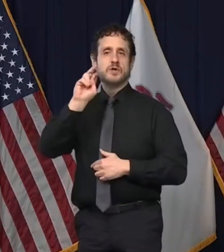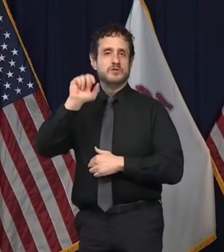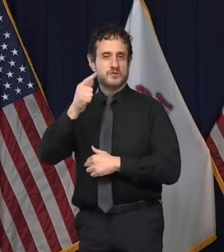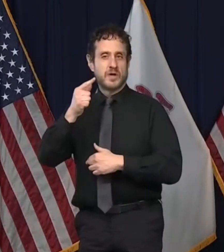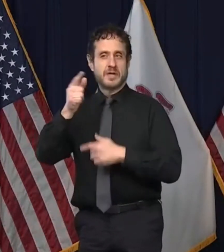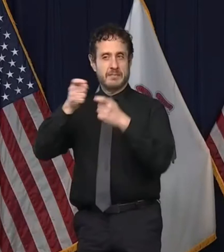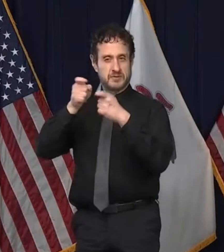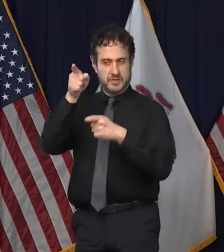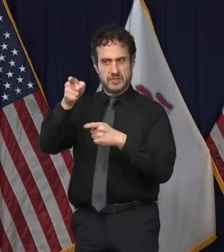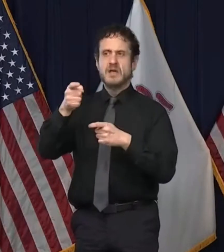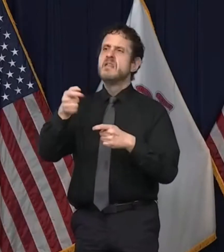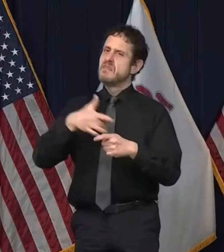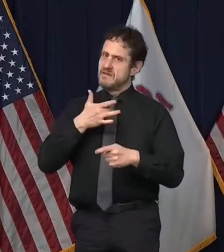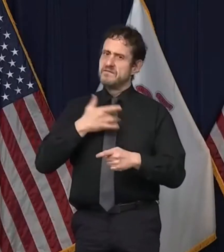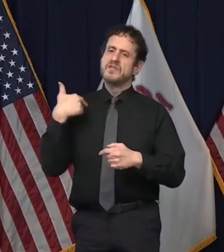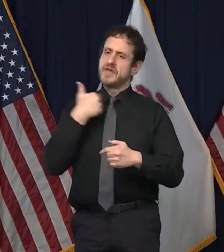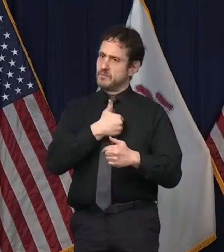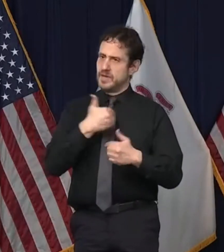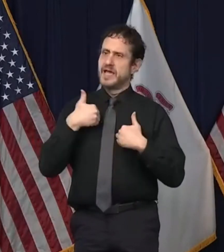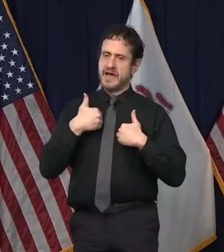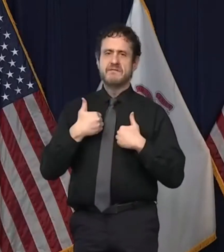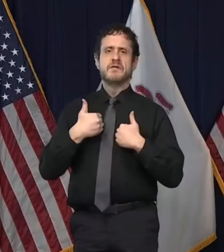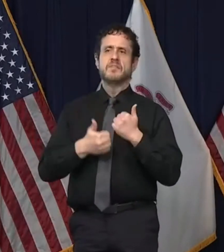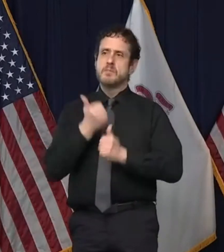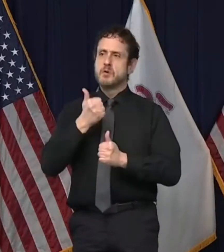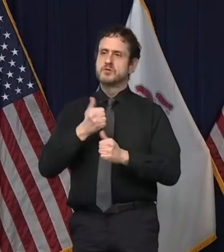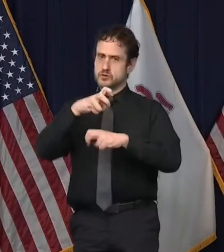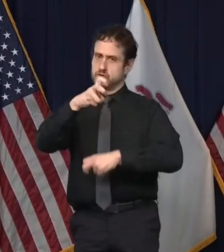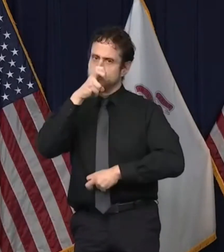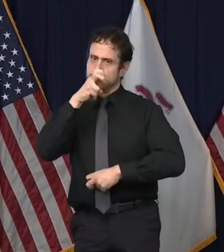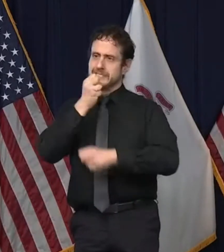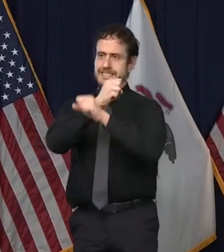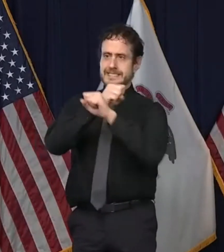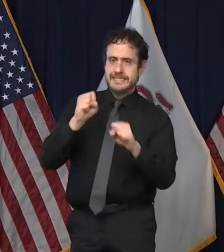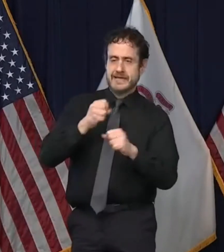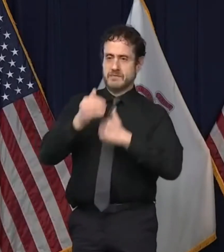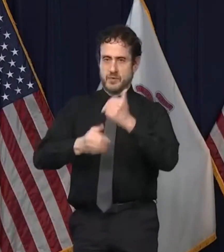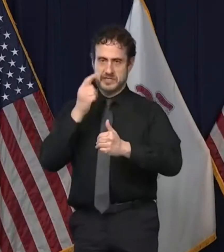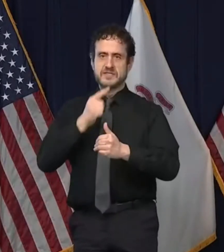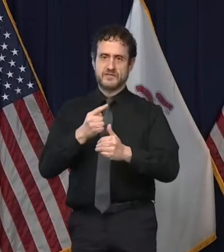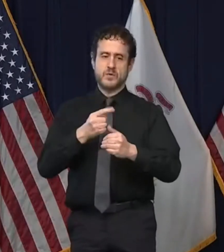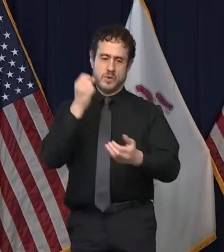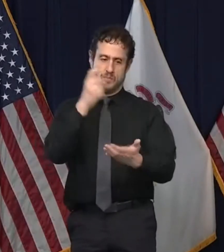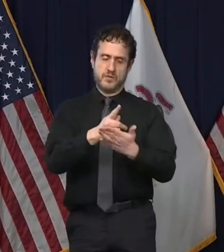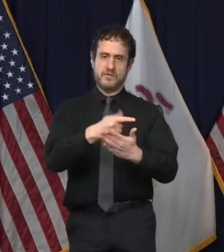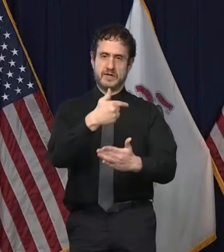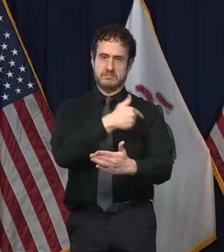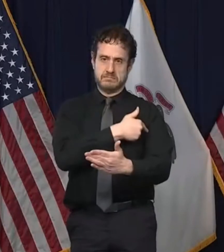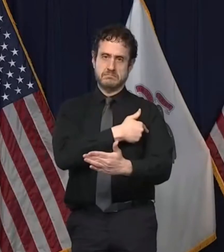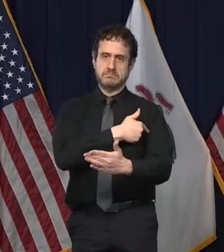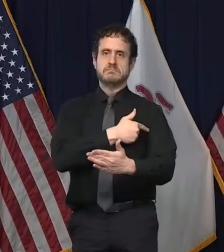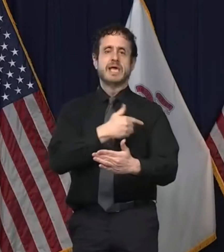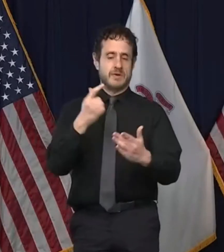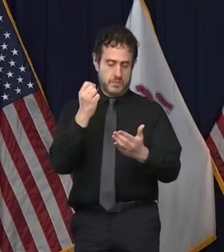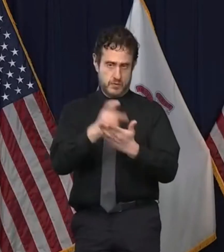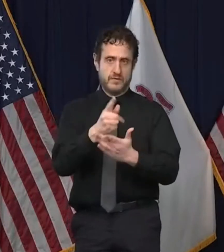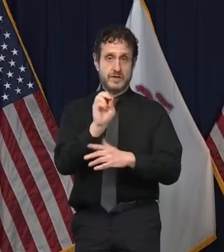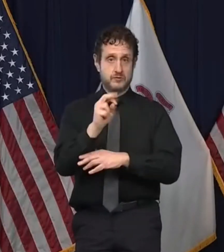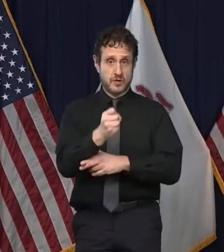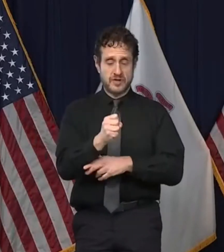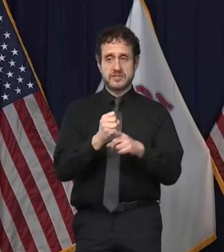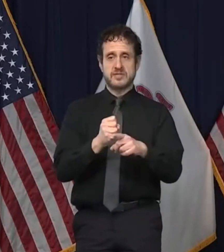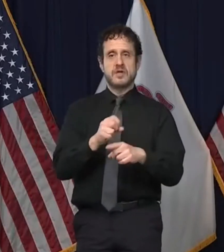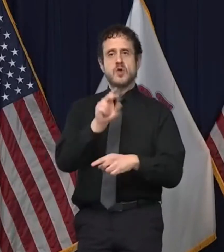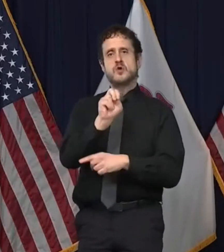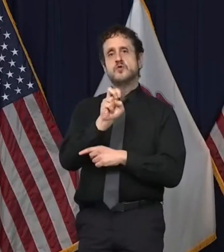thorough review processes in the world, and the world views the FDA in that way too. On November 20th,